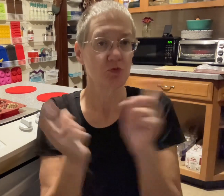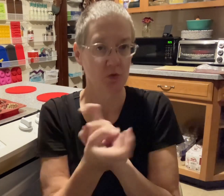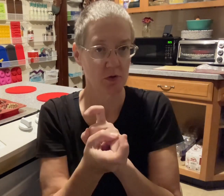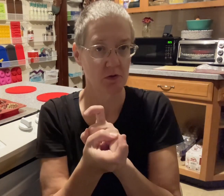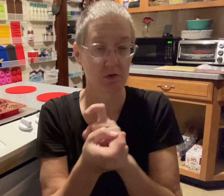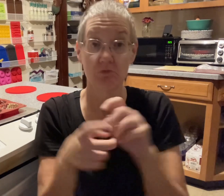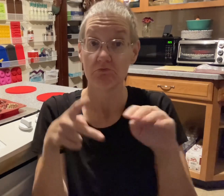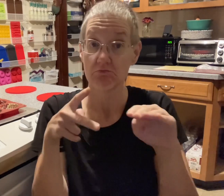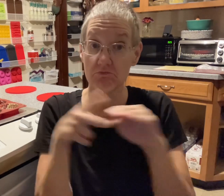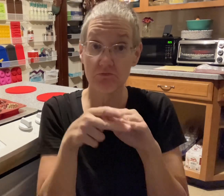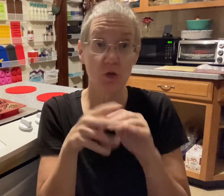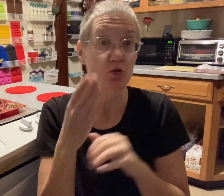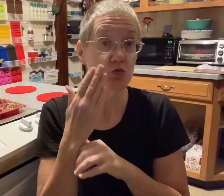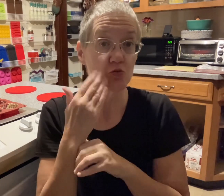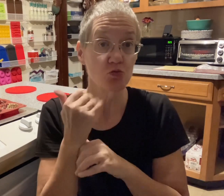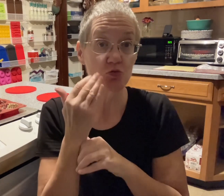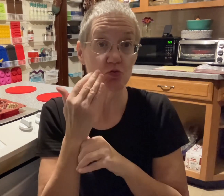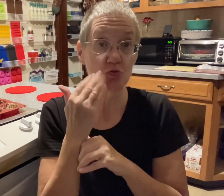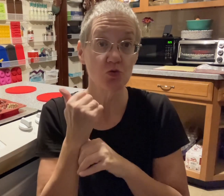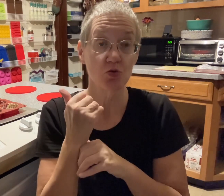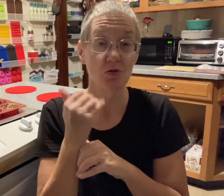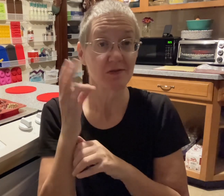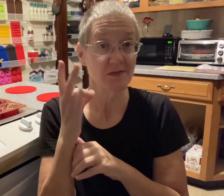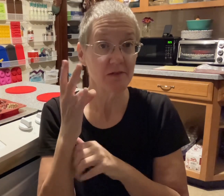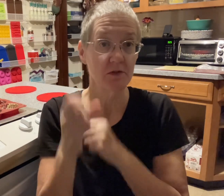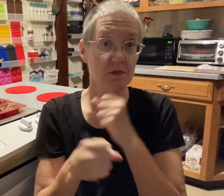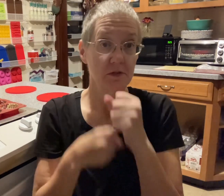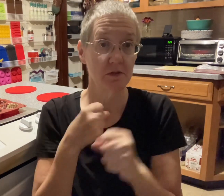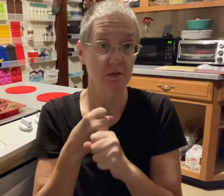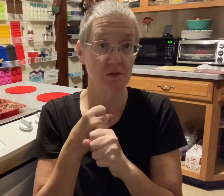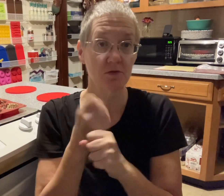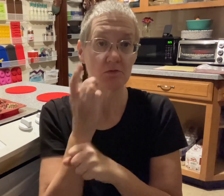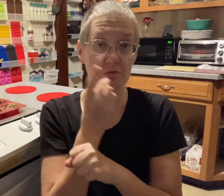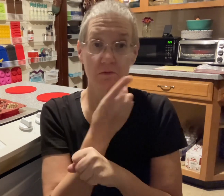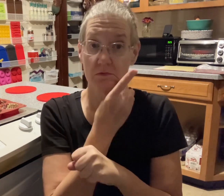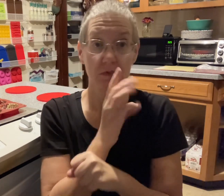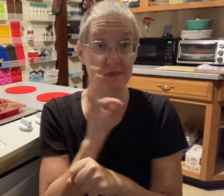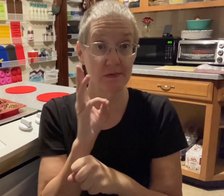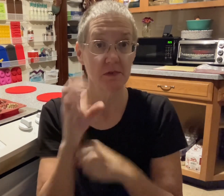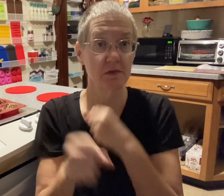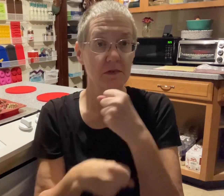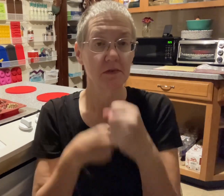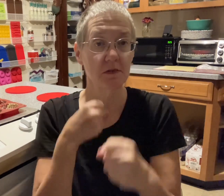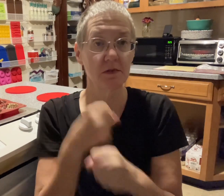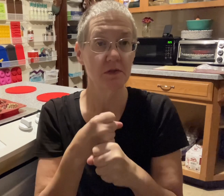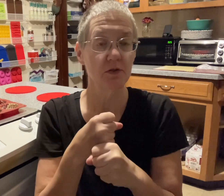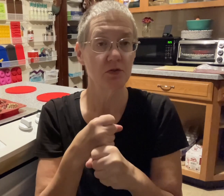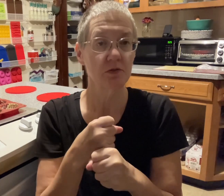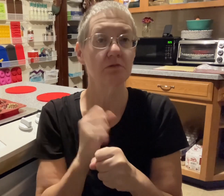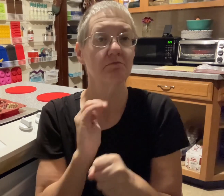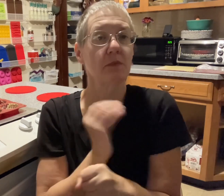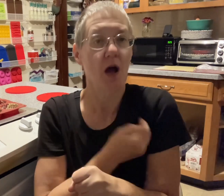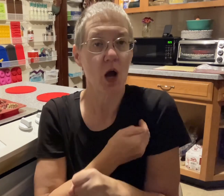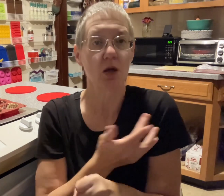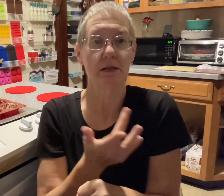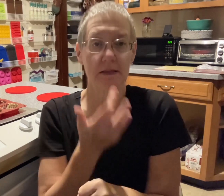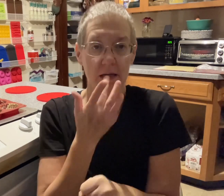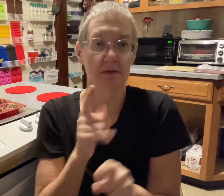taste buds to adjust. When you cut sugar, after 7 years and 6 years for Dale, our taste buds